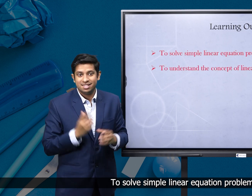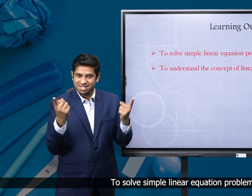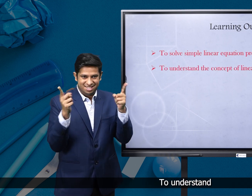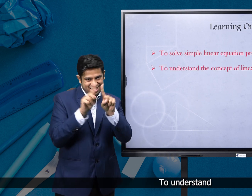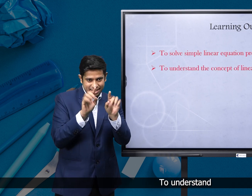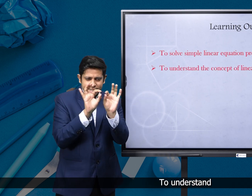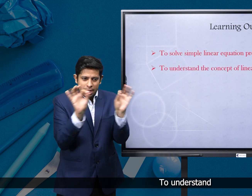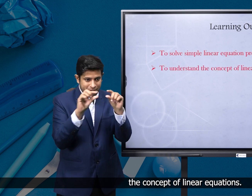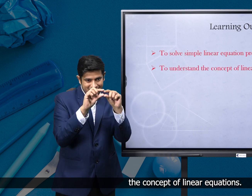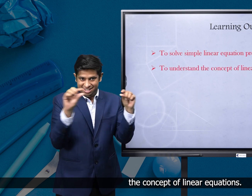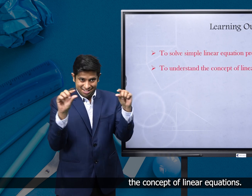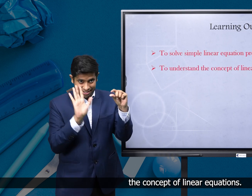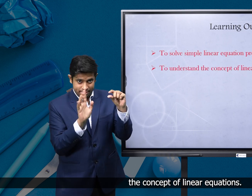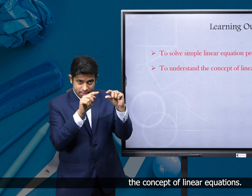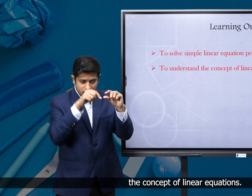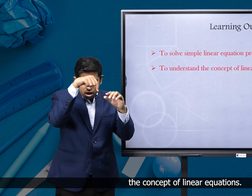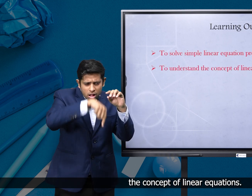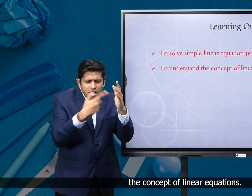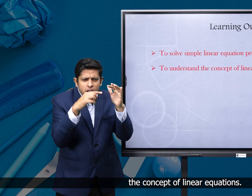to understand the concept of linear equations,